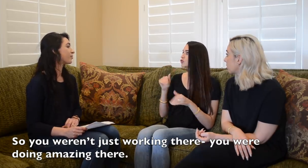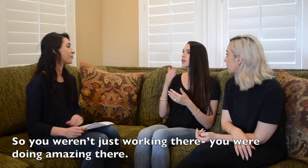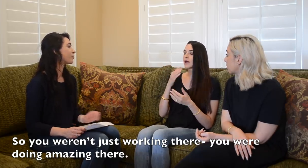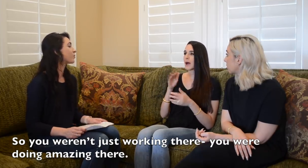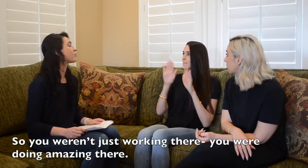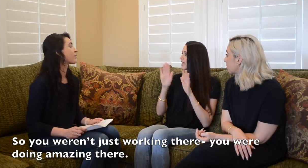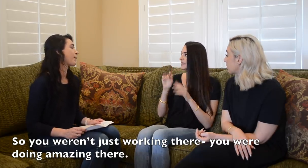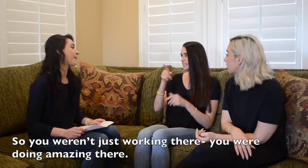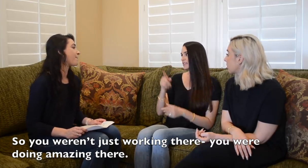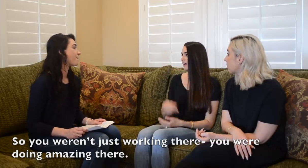doing amazing there.